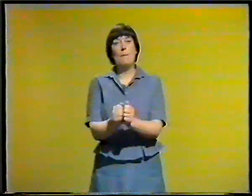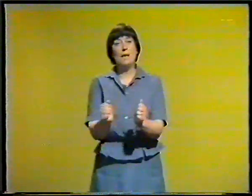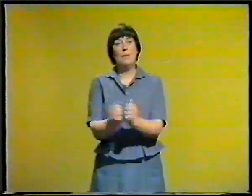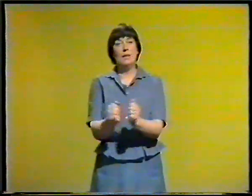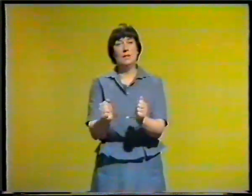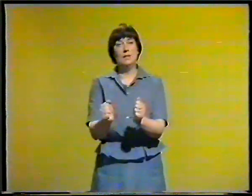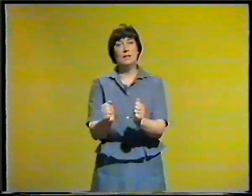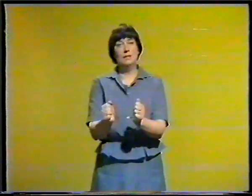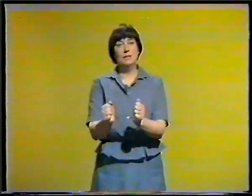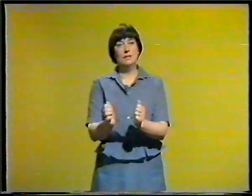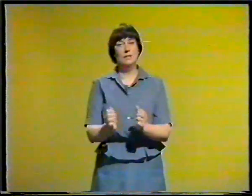paper,